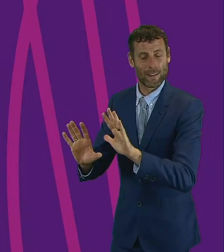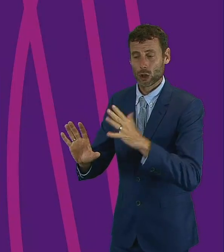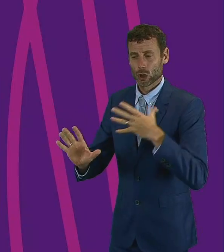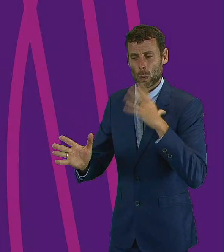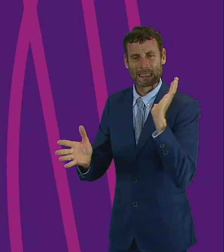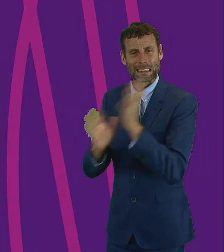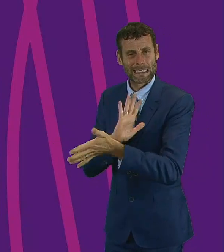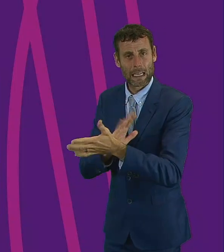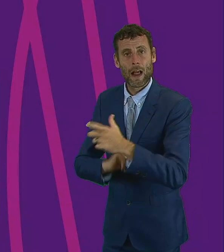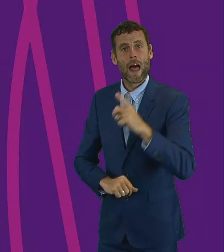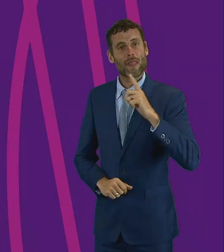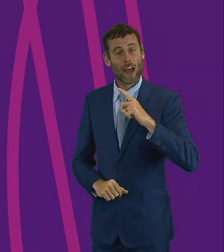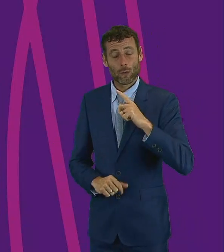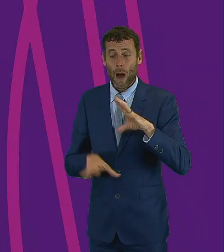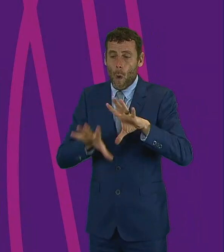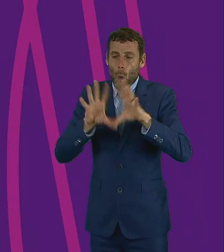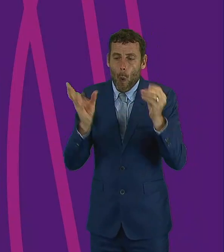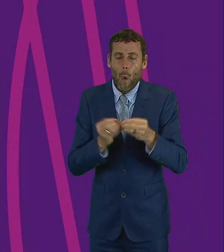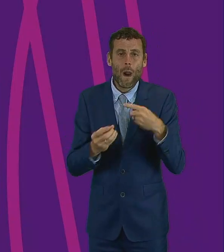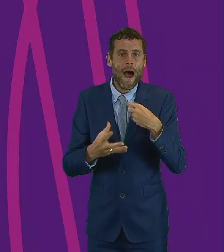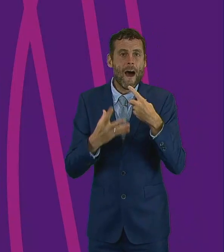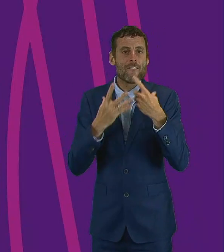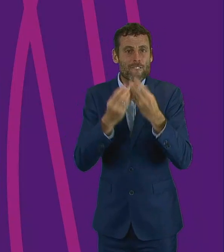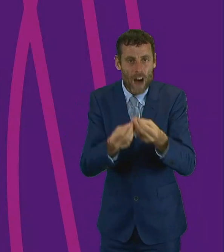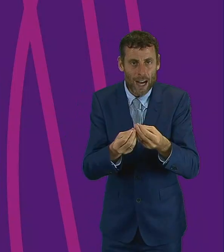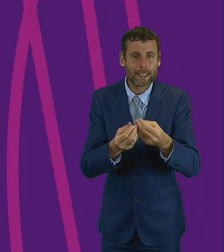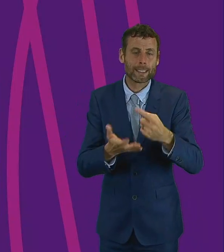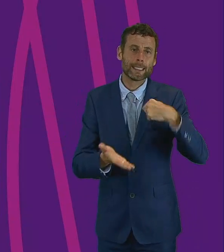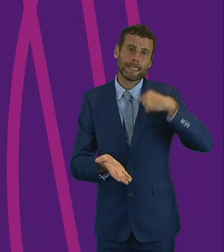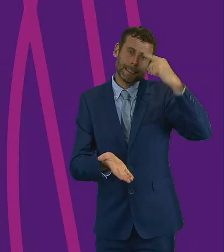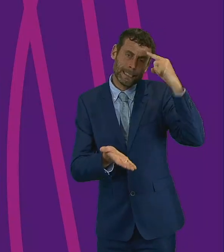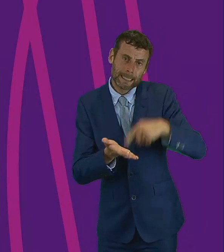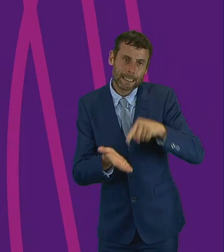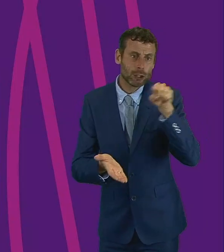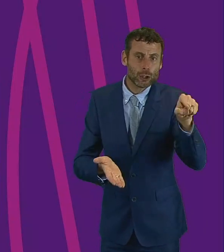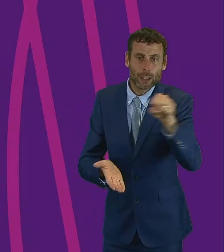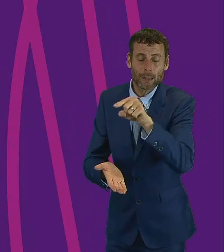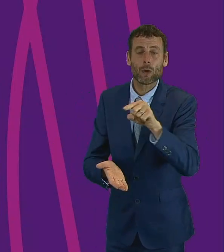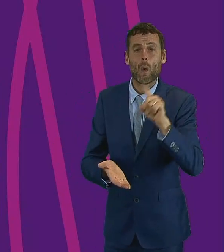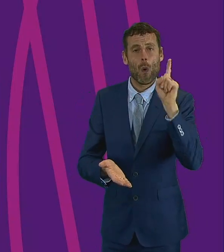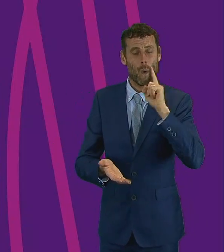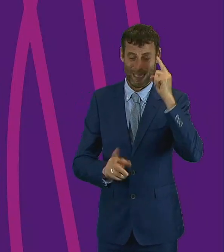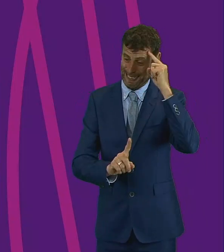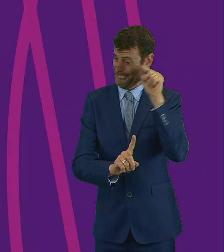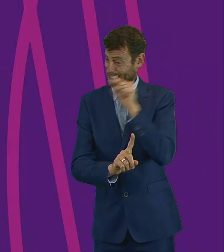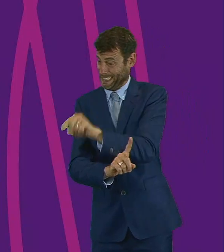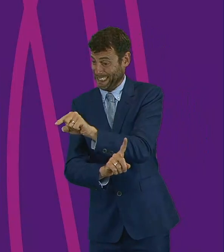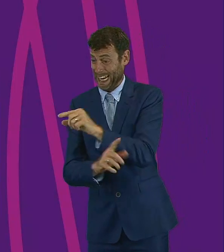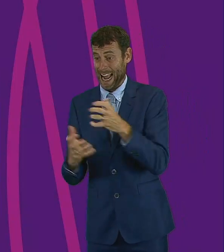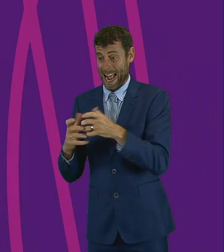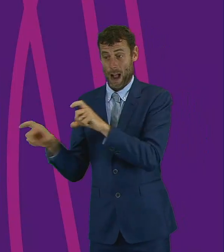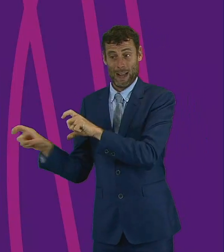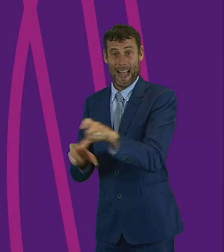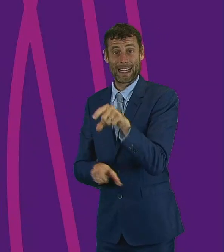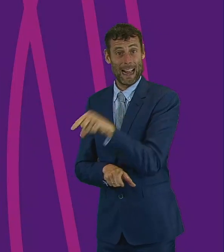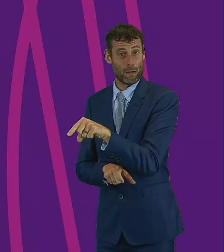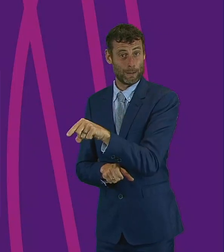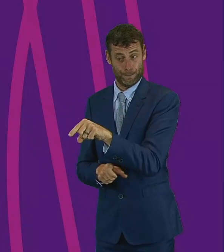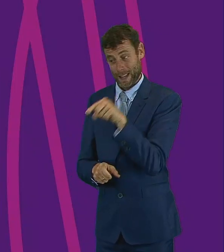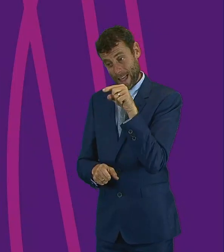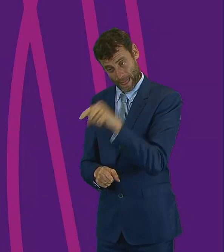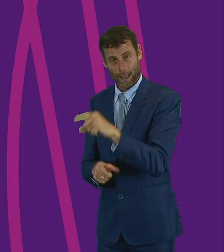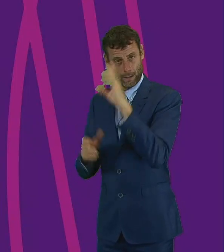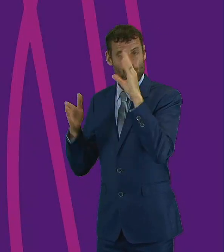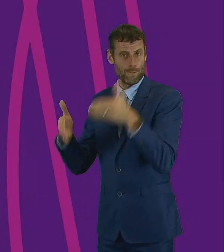that we are giving and all of the difficult decisions we are taking to suppress the virus remains so important, and we've got to keep absolutely focused on all of